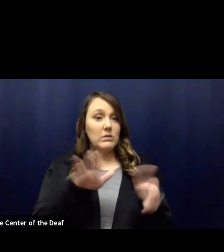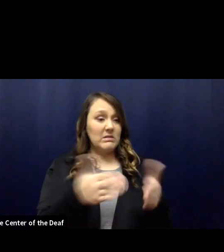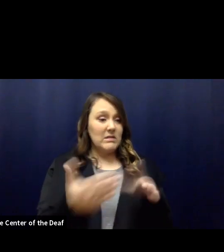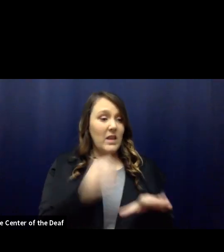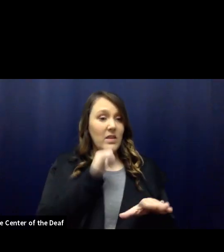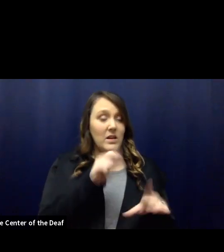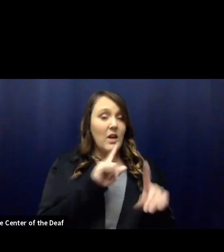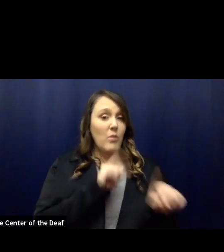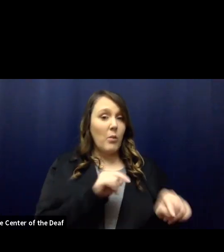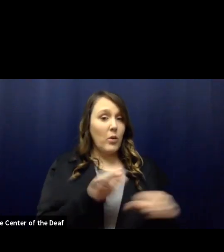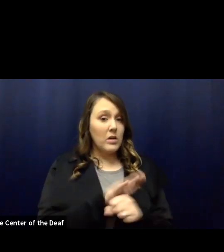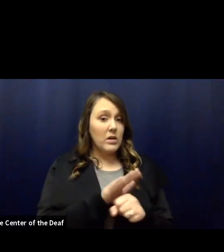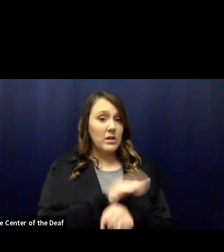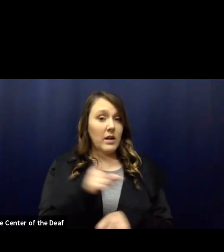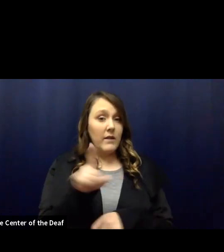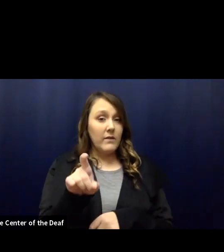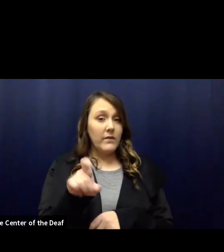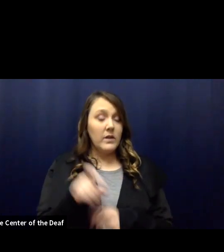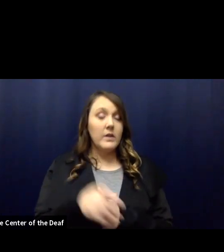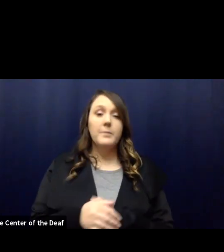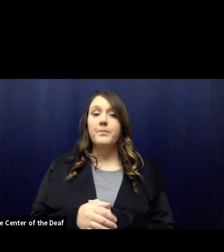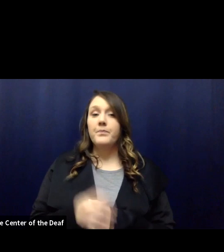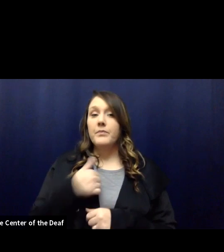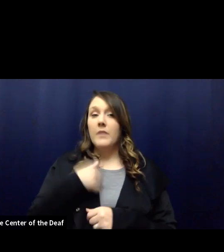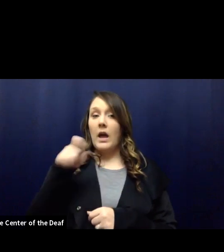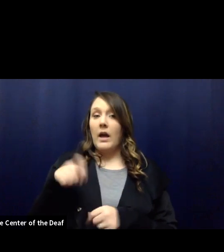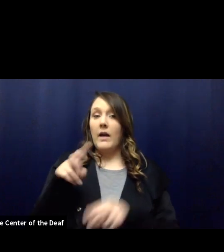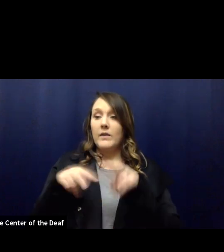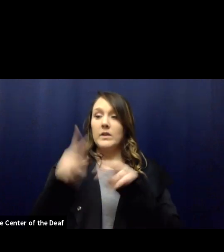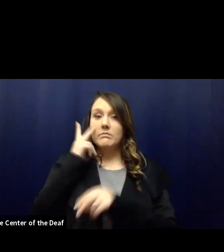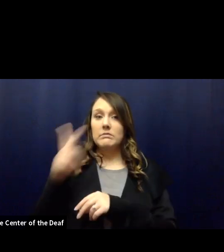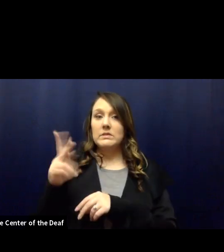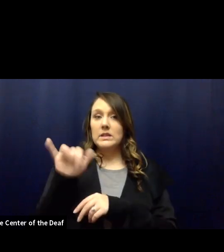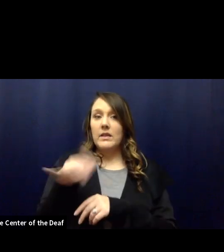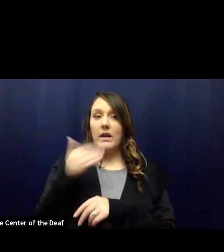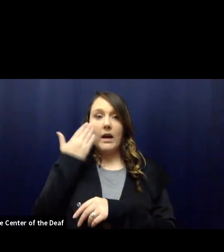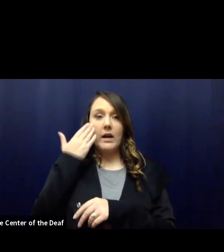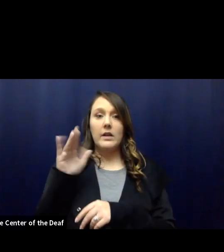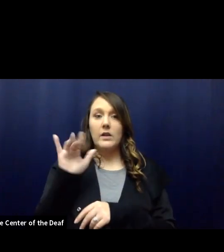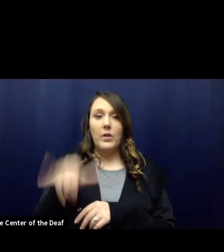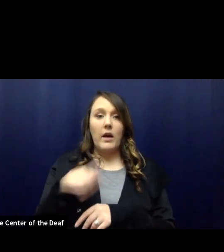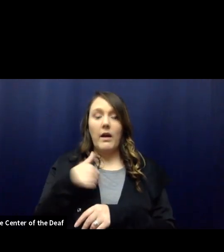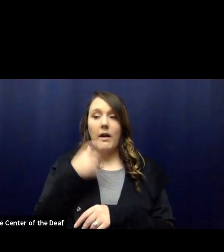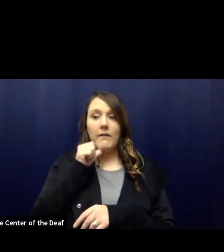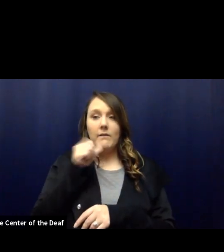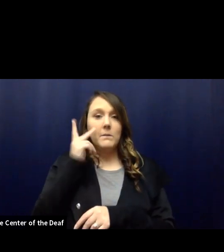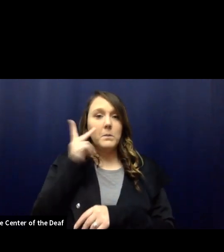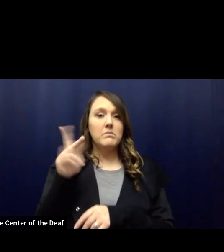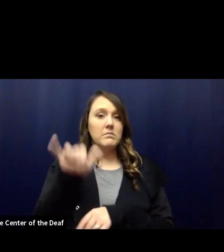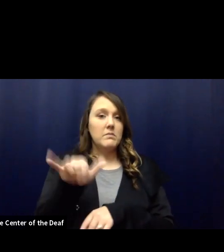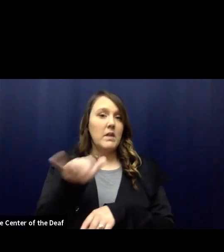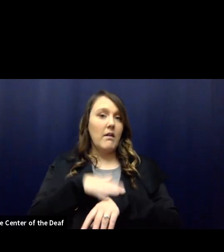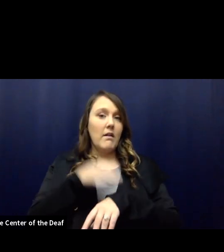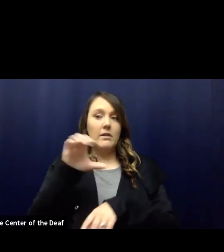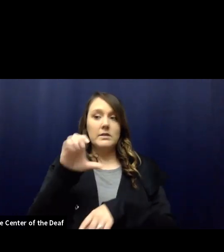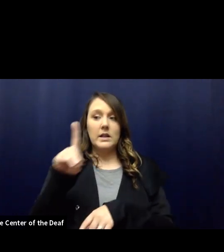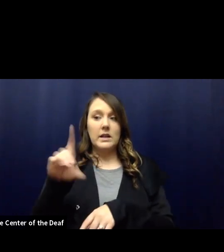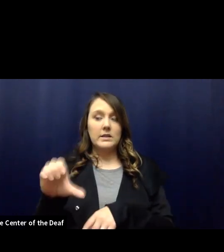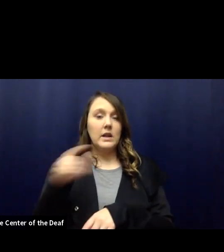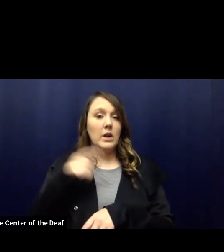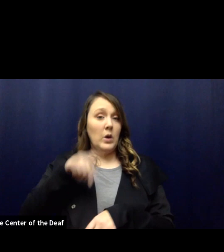underreported? I would have to actually look into that because I was not aware of that. Haven't seen it on CDC's website. We have every death that we're aware